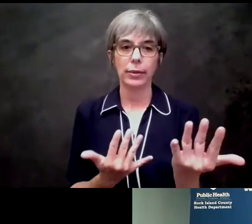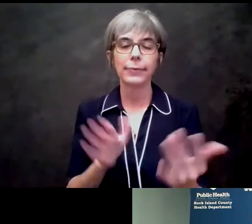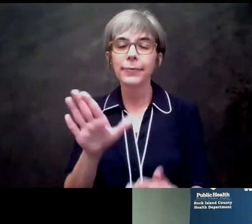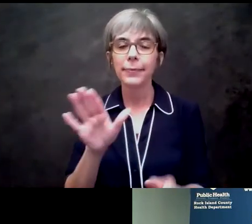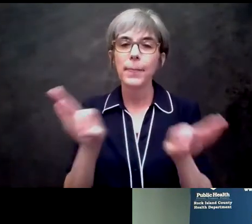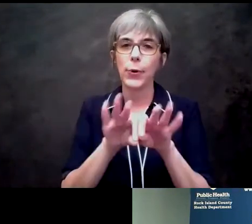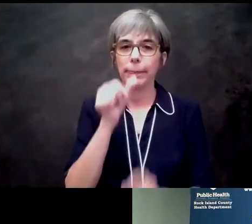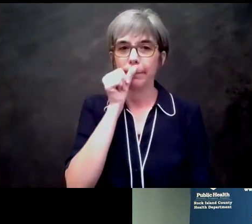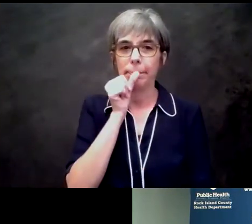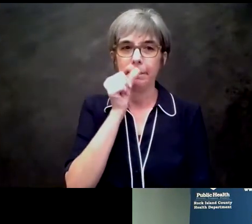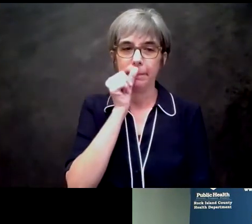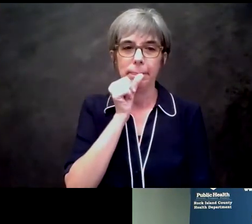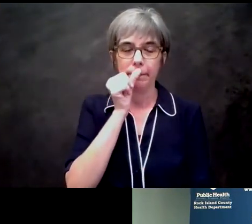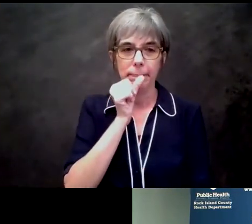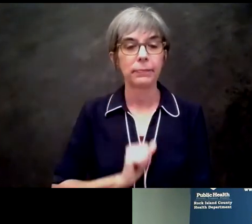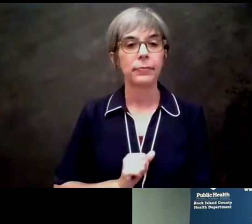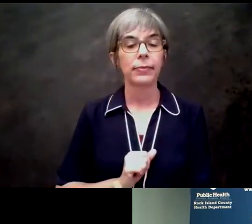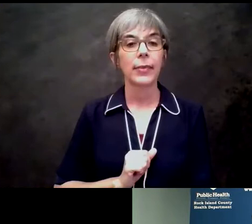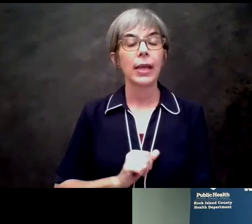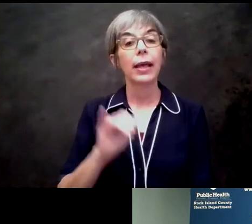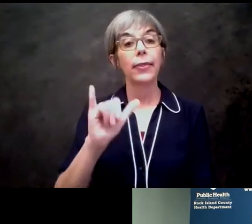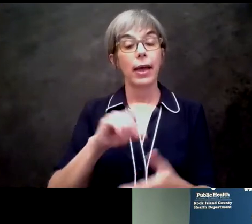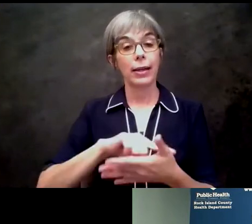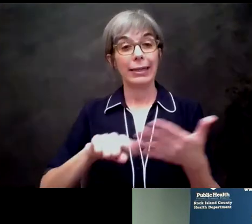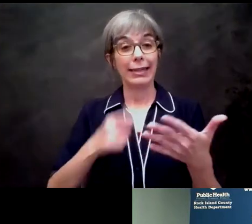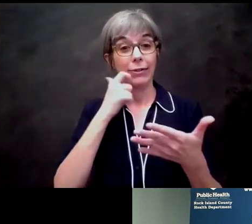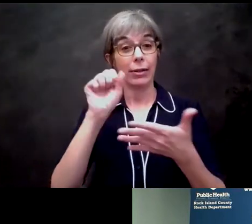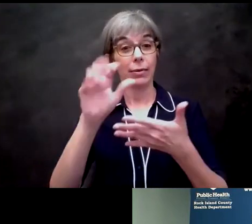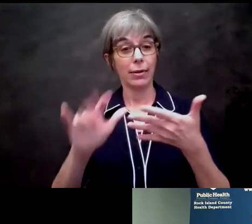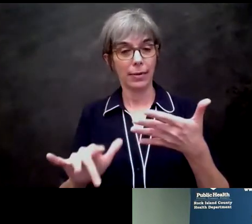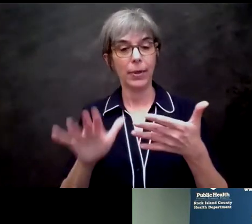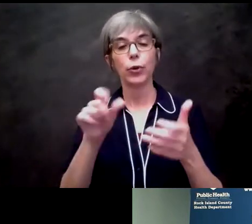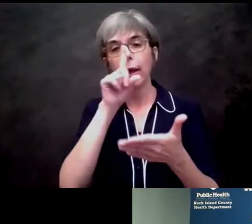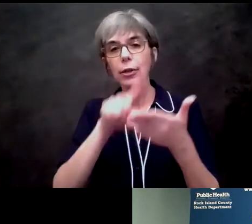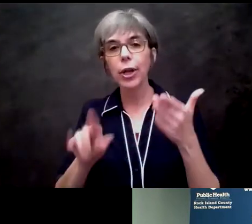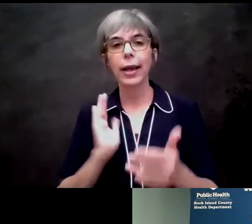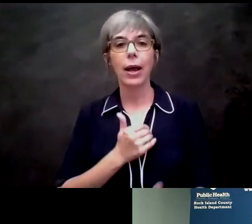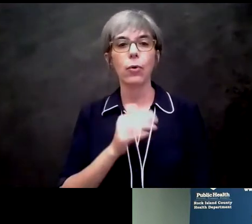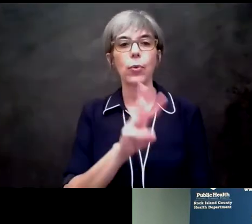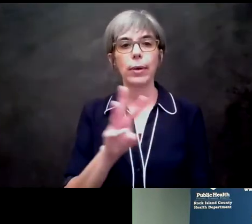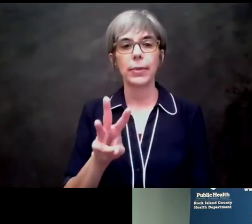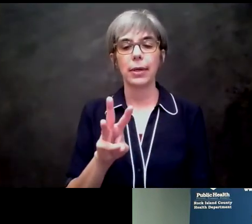patience. And again, all this information is available on our website, which is